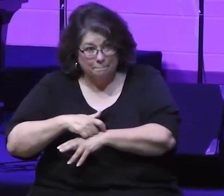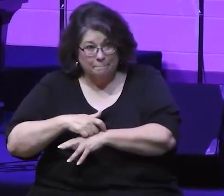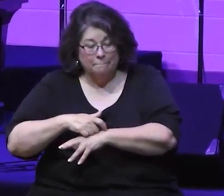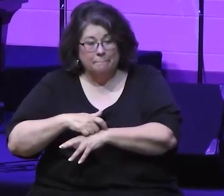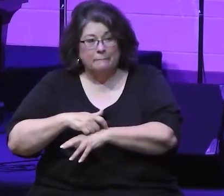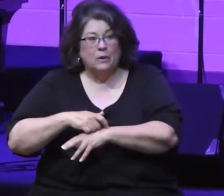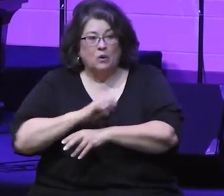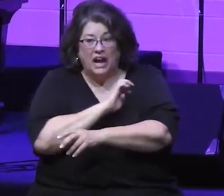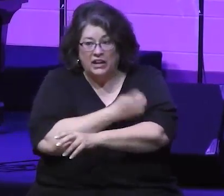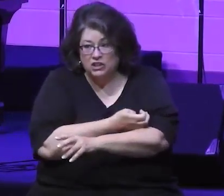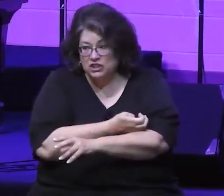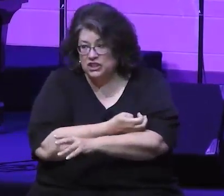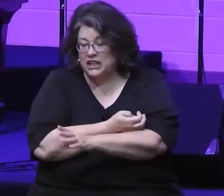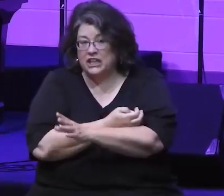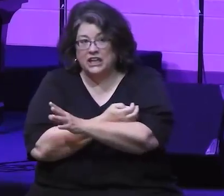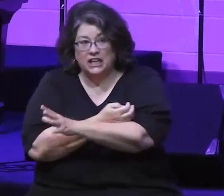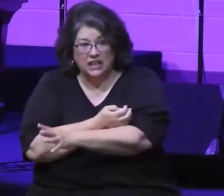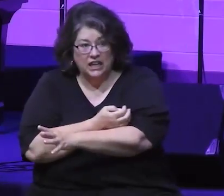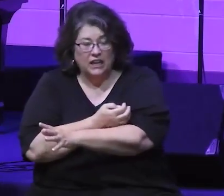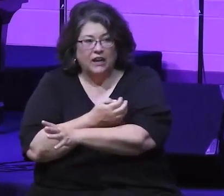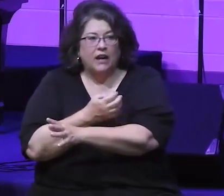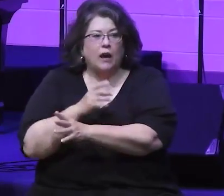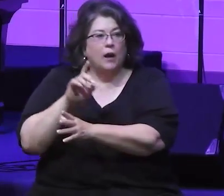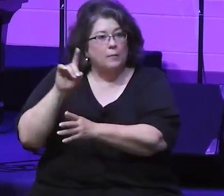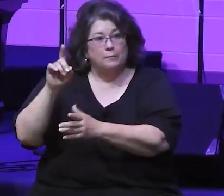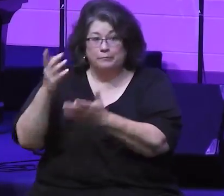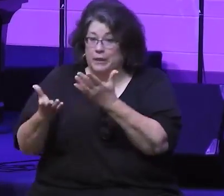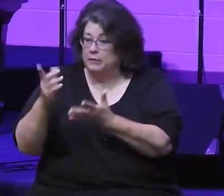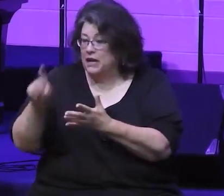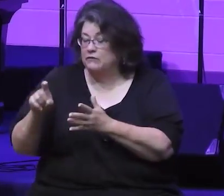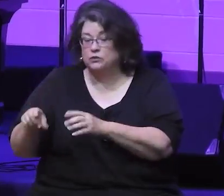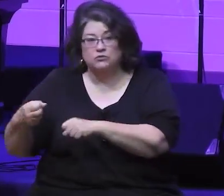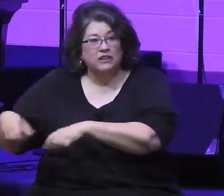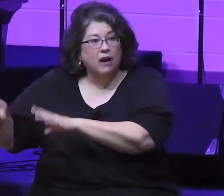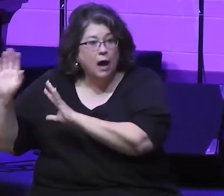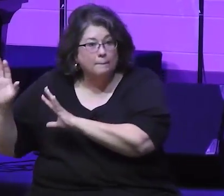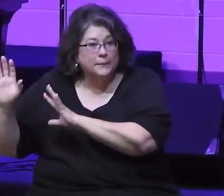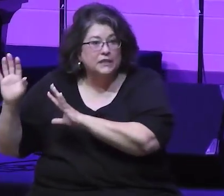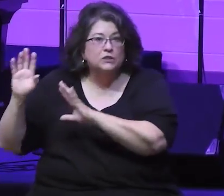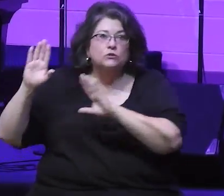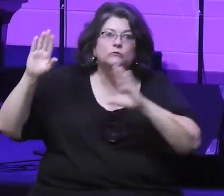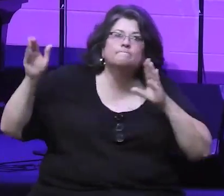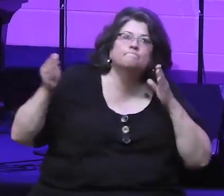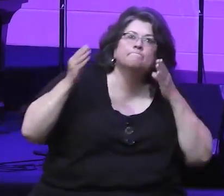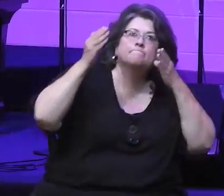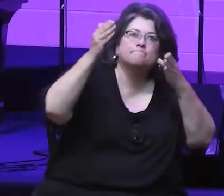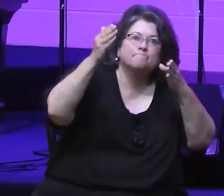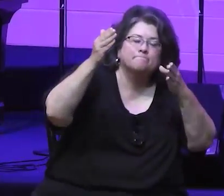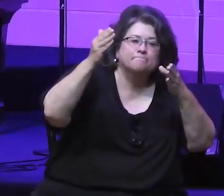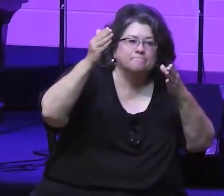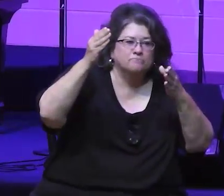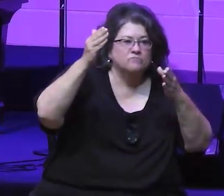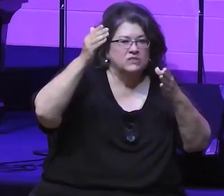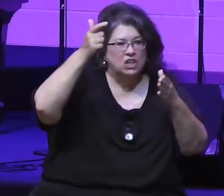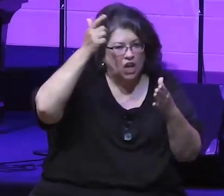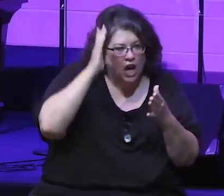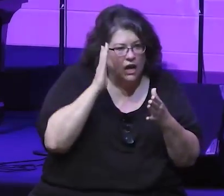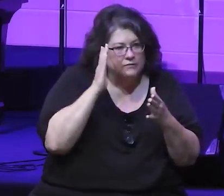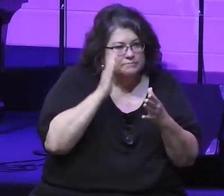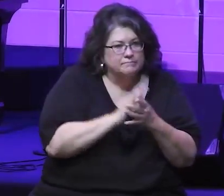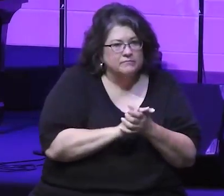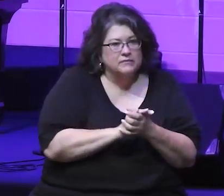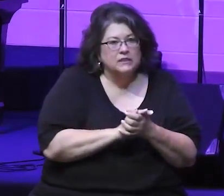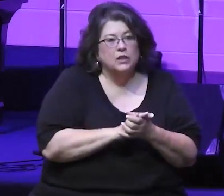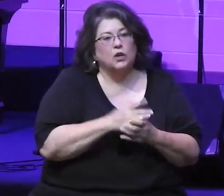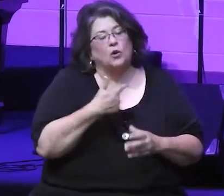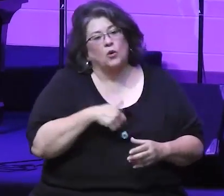too much, Carl. I'll say sorry later. But friends, we can keep y'all too busy so that you're involved in the walls and